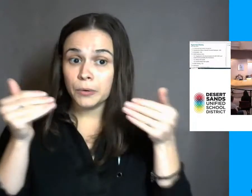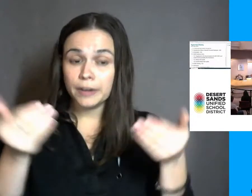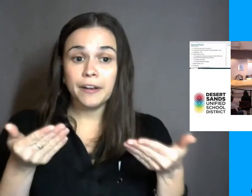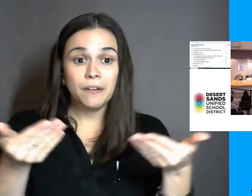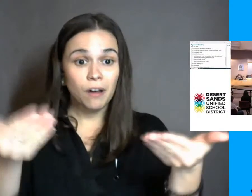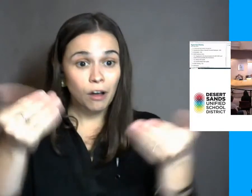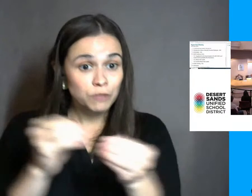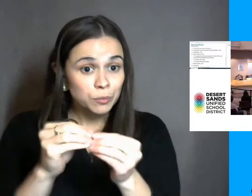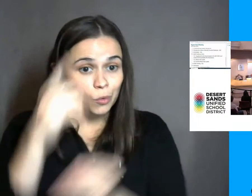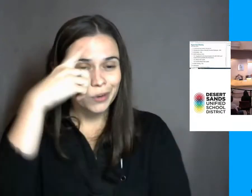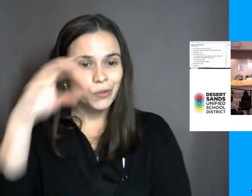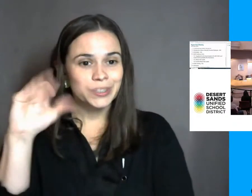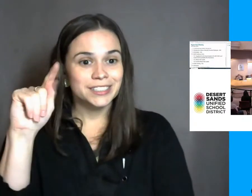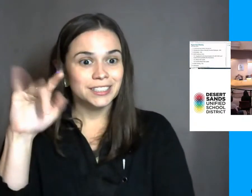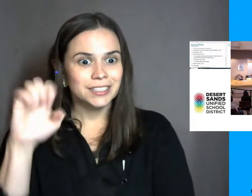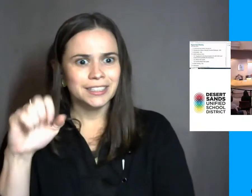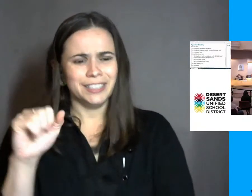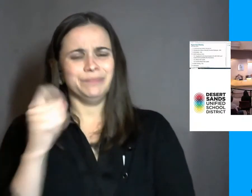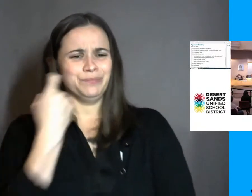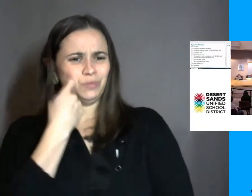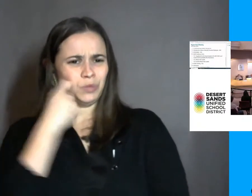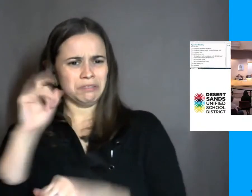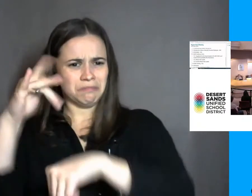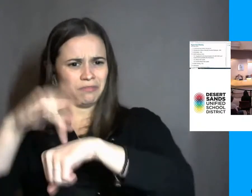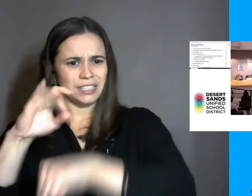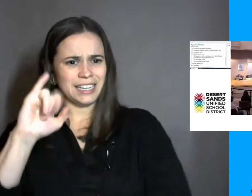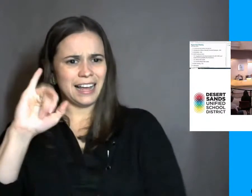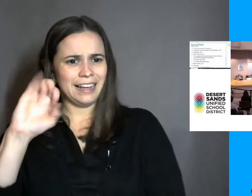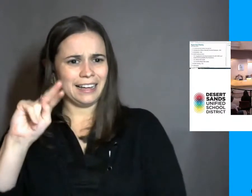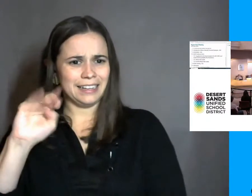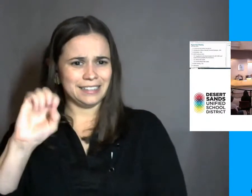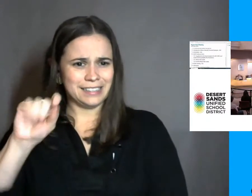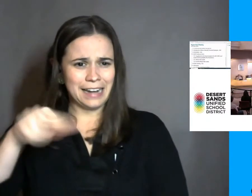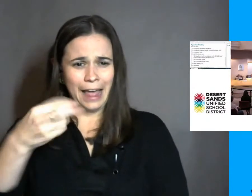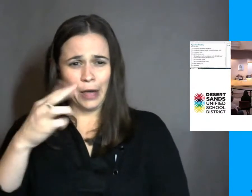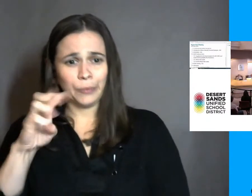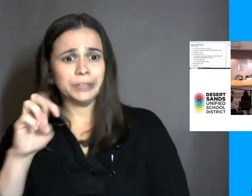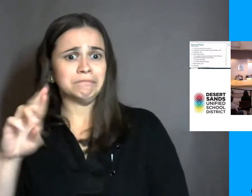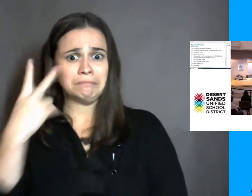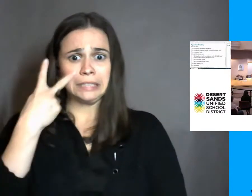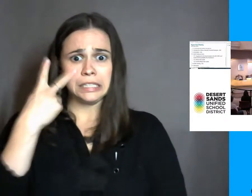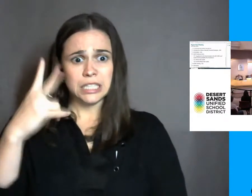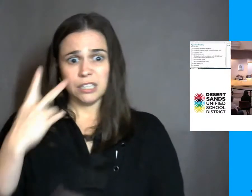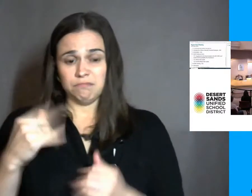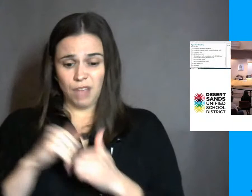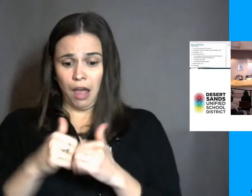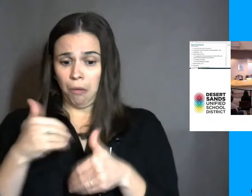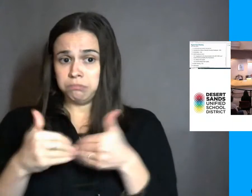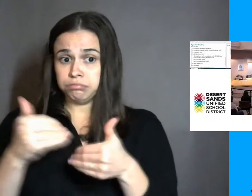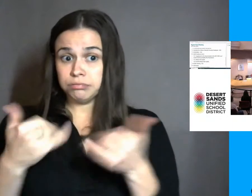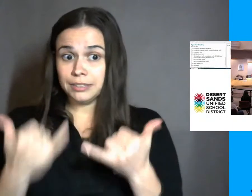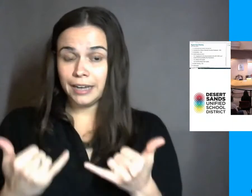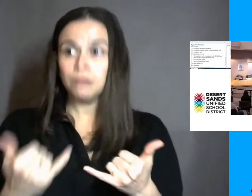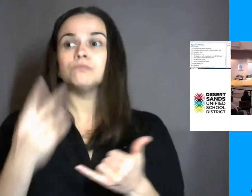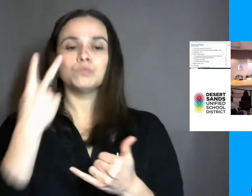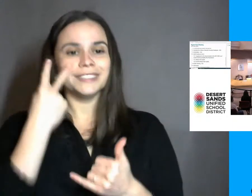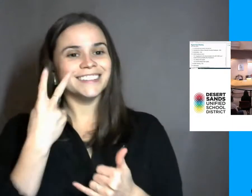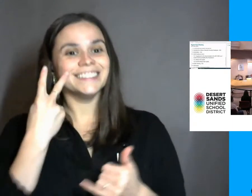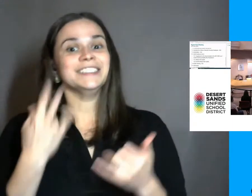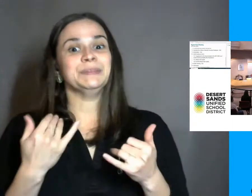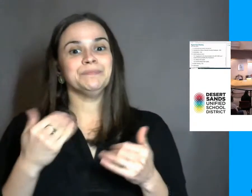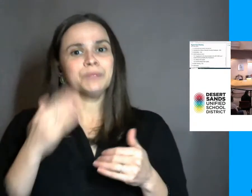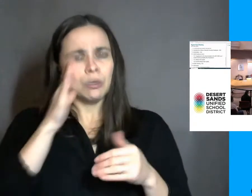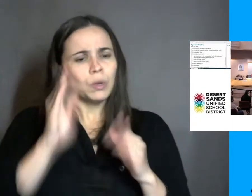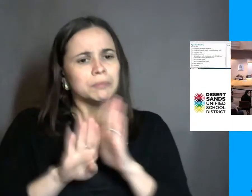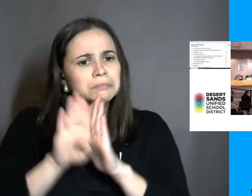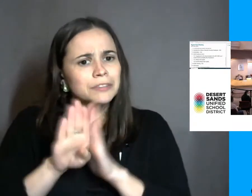amazing to visit Eisenhower recently and see the tiny house in its current condition. I understand it's moving on to Modernism Week as a feature when